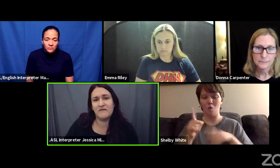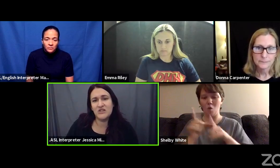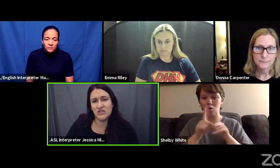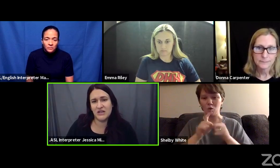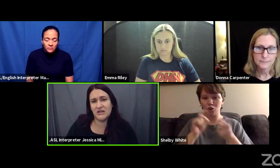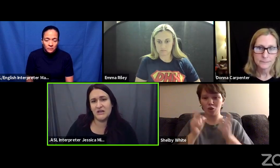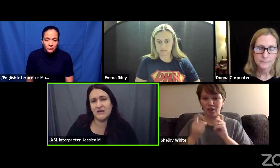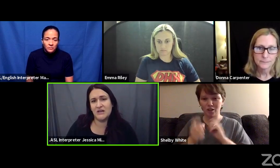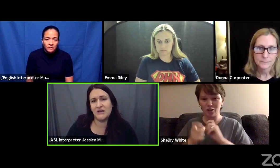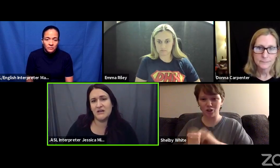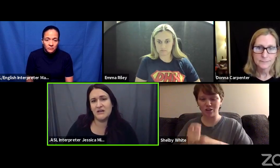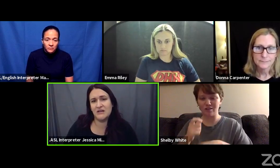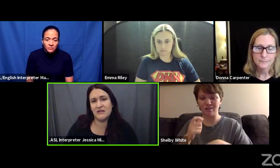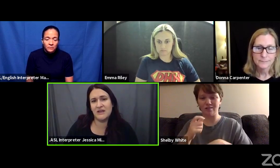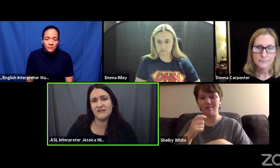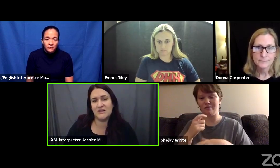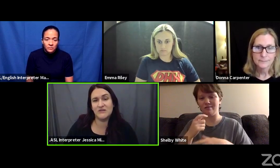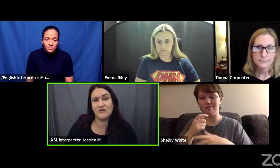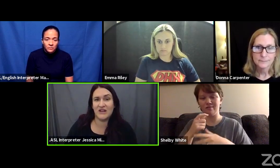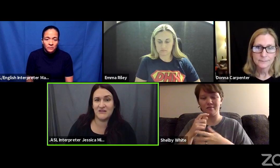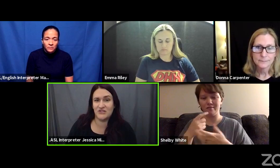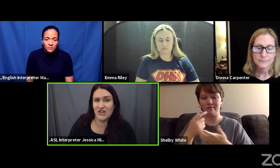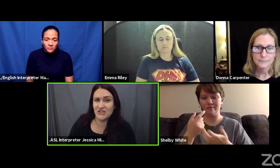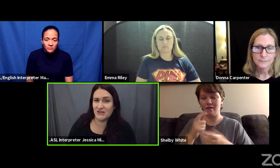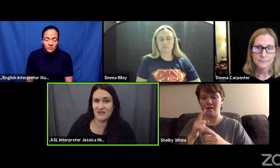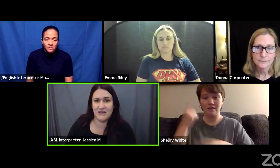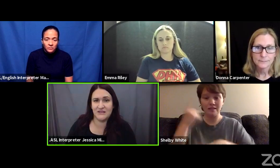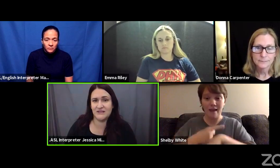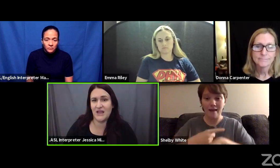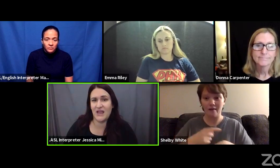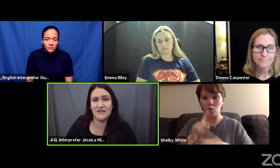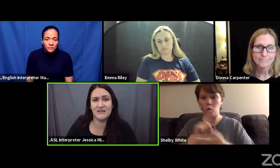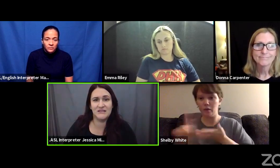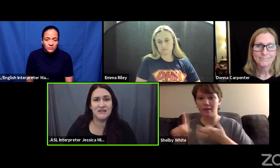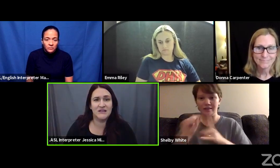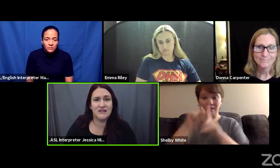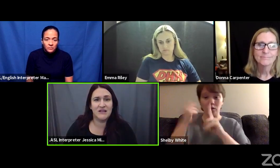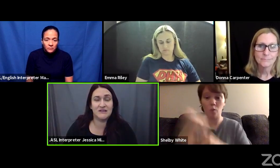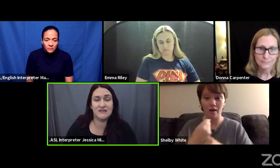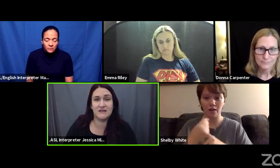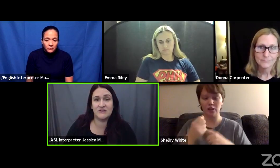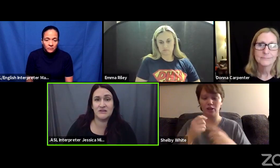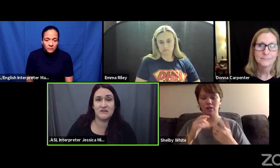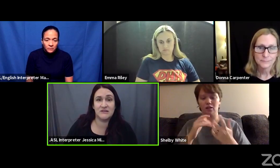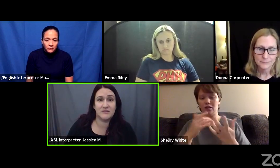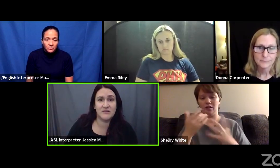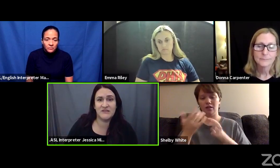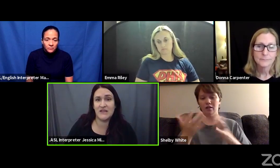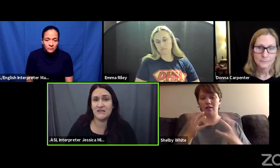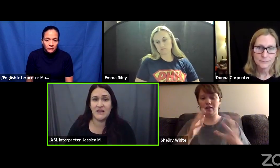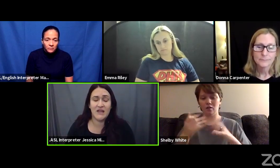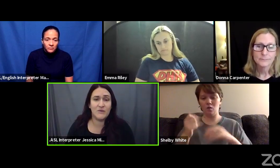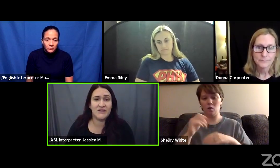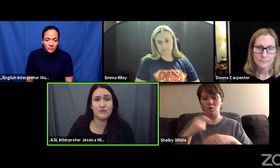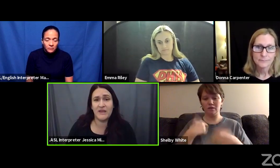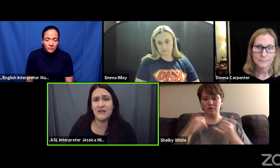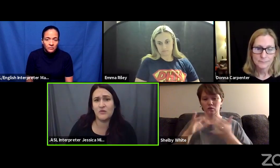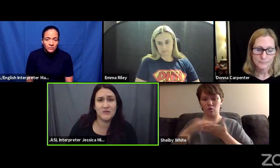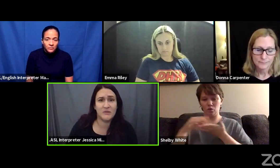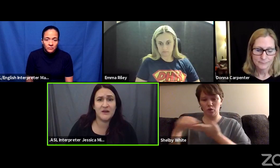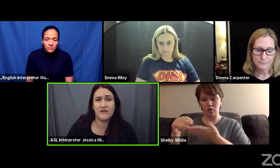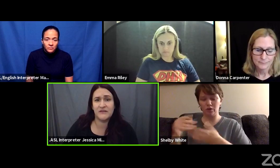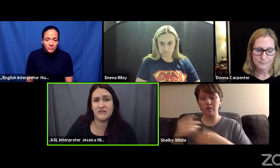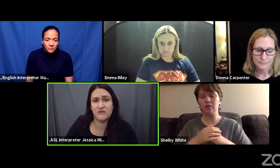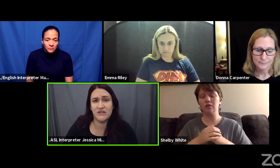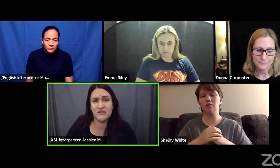with the vision, that's also kind of changing things. And it's sometimes day to day, week to week,